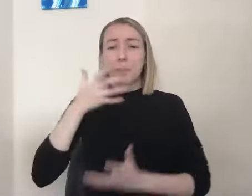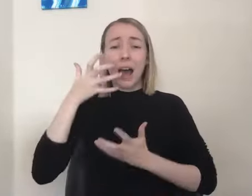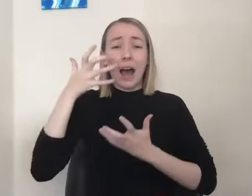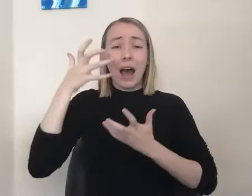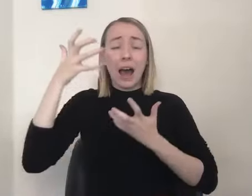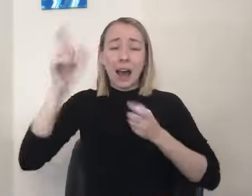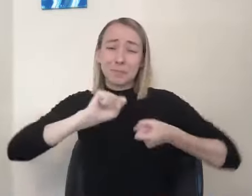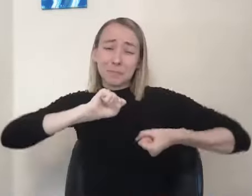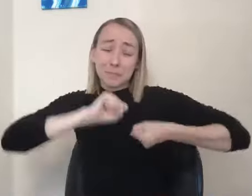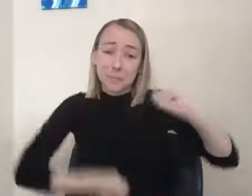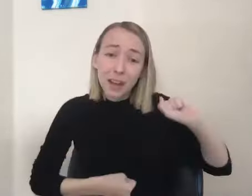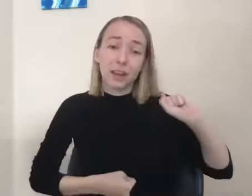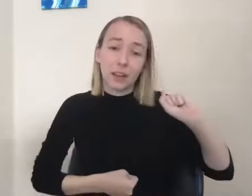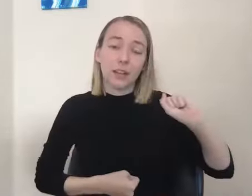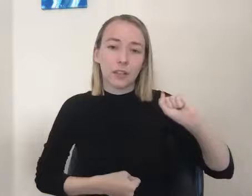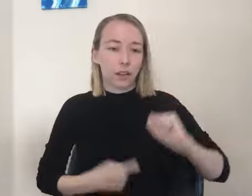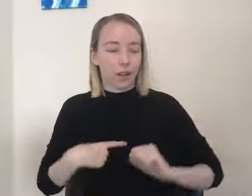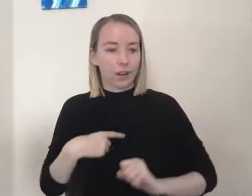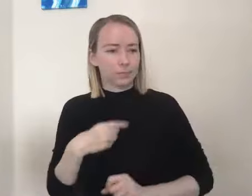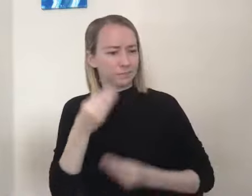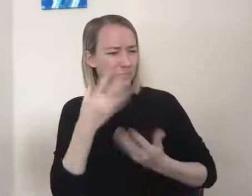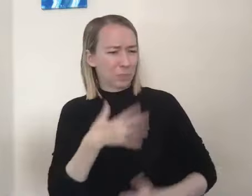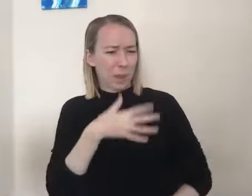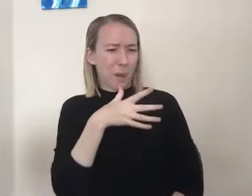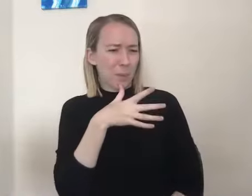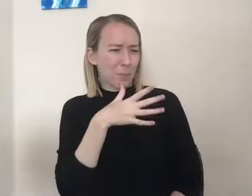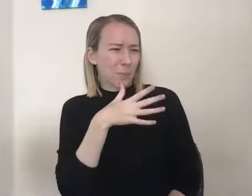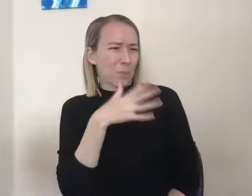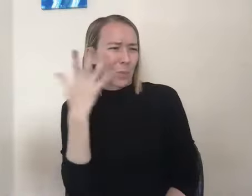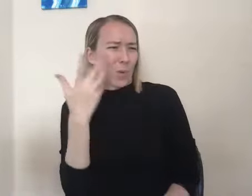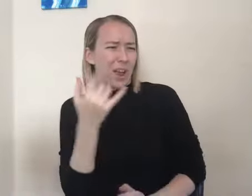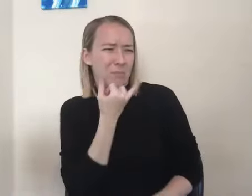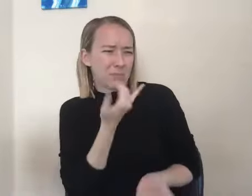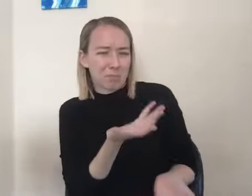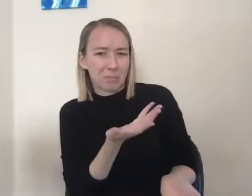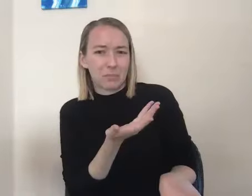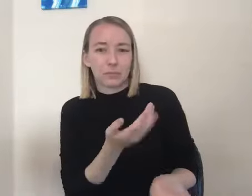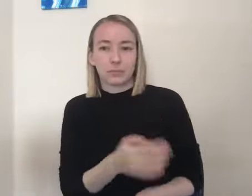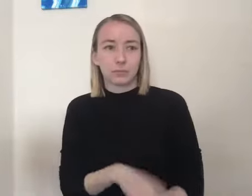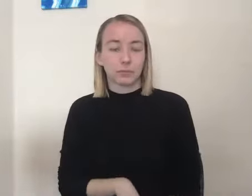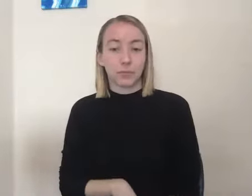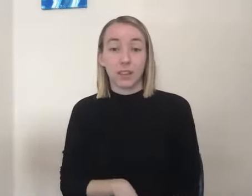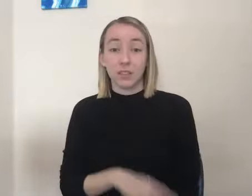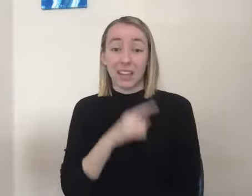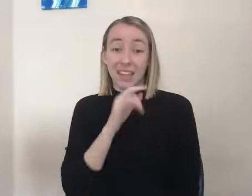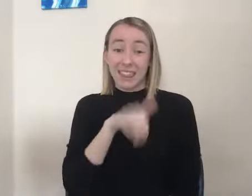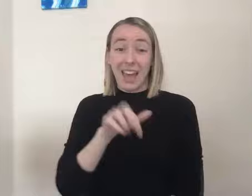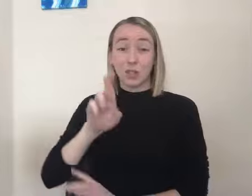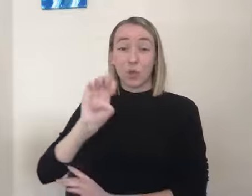her mother. And when we were at this funeral, I could hear this wailing I've never heard anybody so distraught in my life.